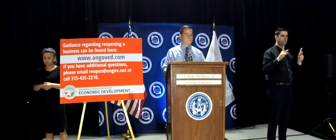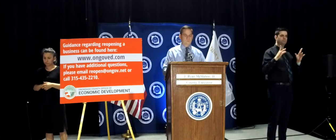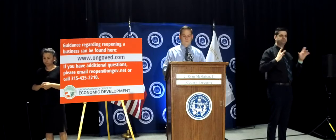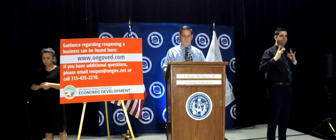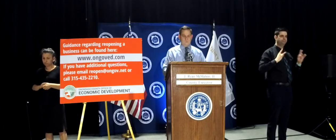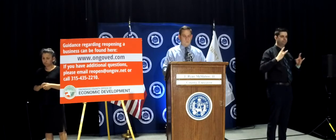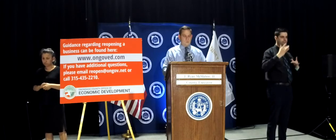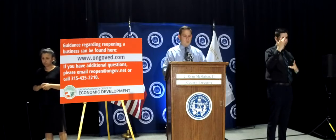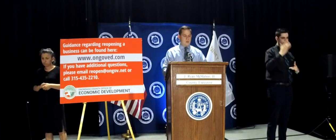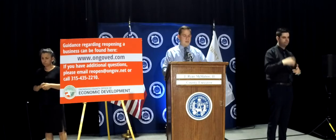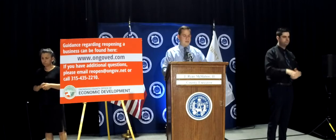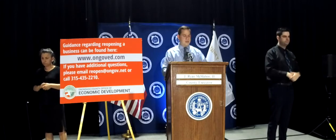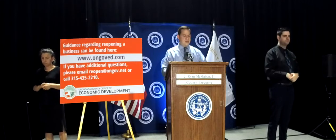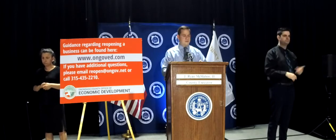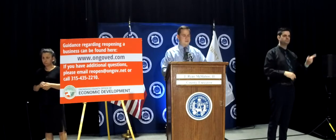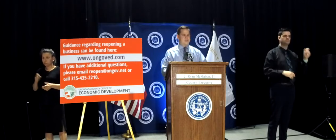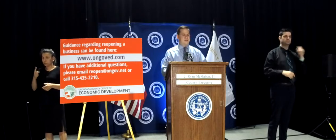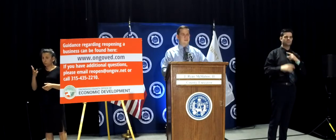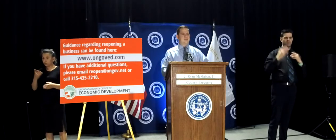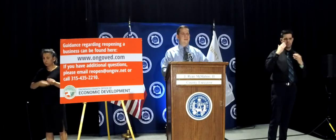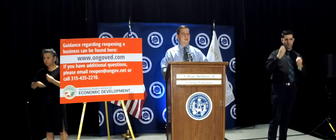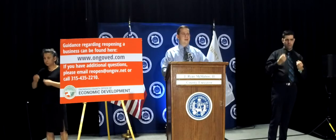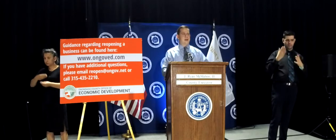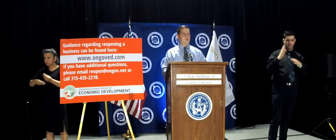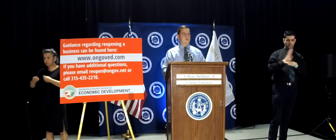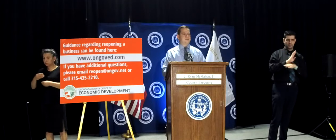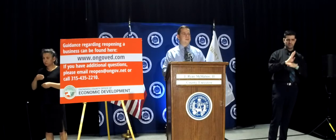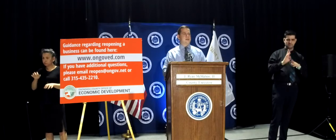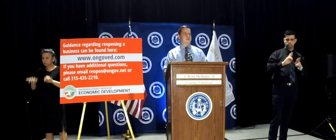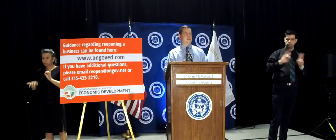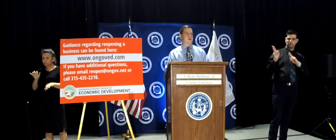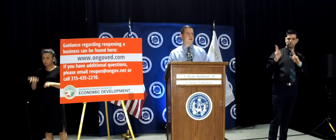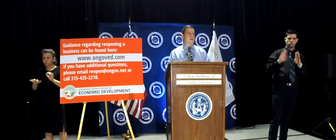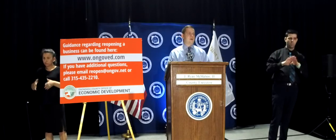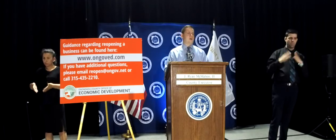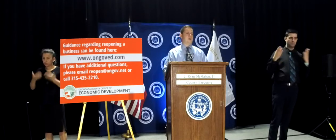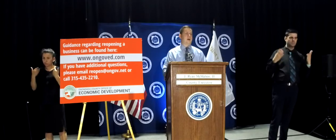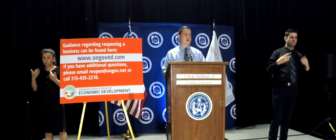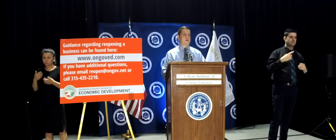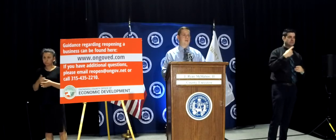safe to reopen? Yeah, they gave us 79 new ones since yesterday,